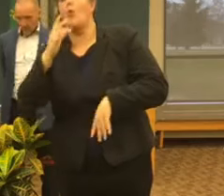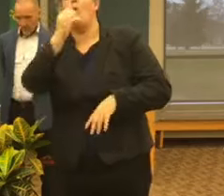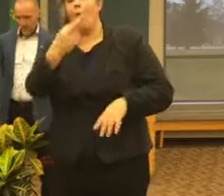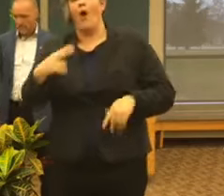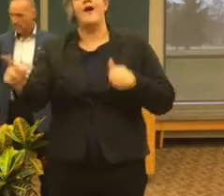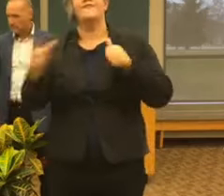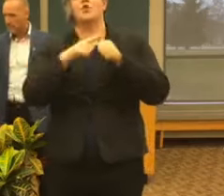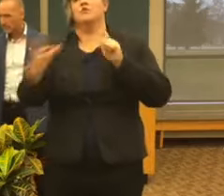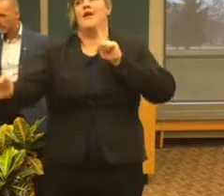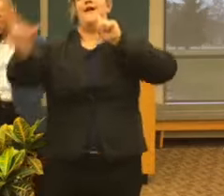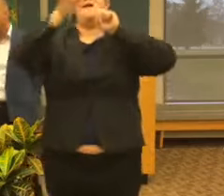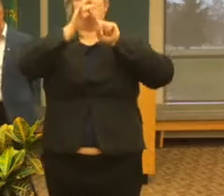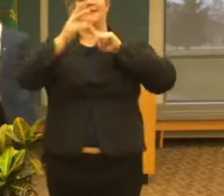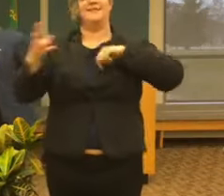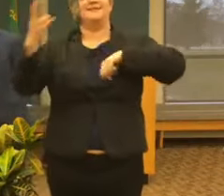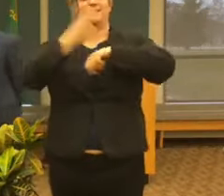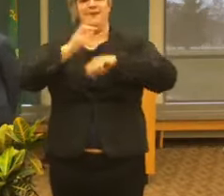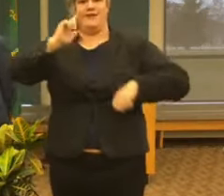work.